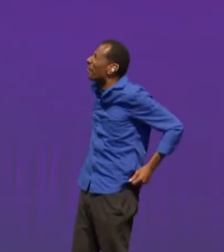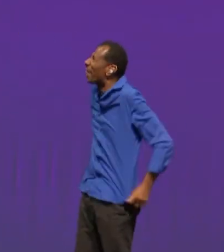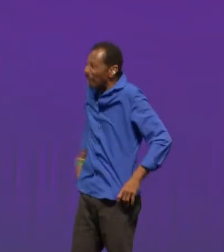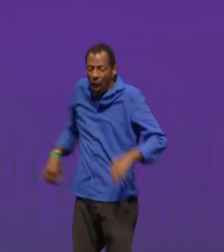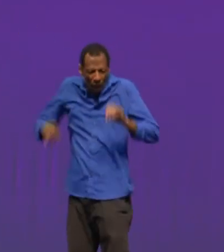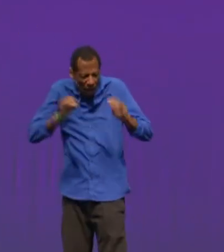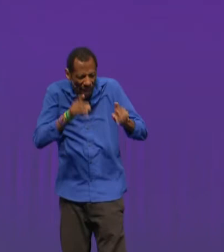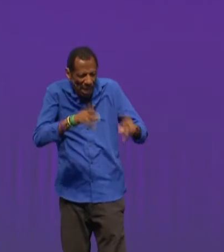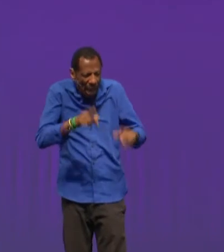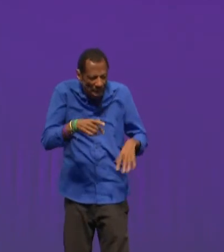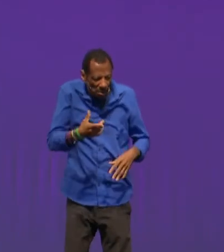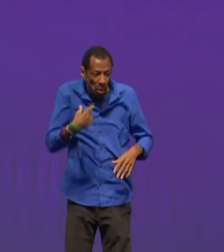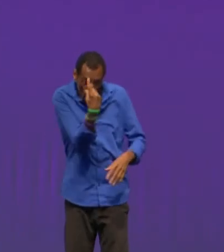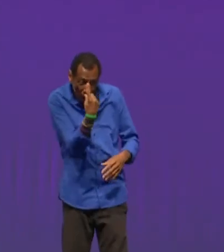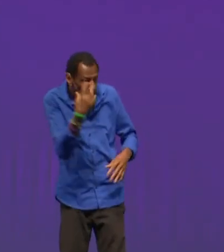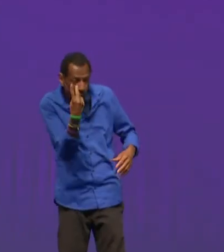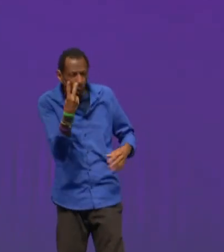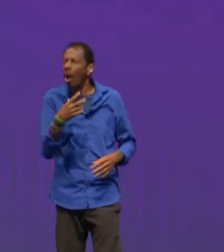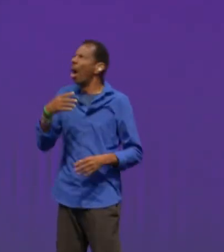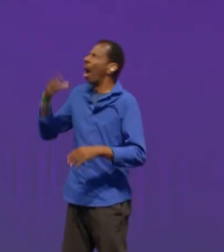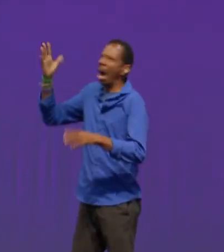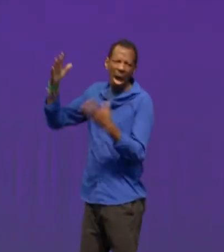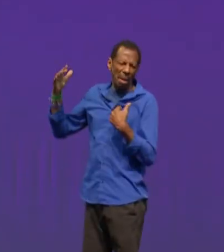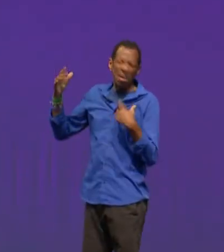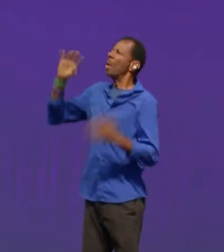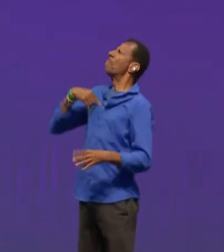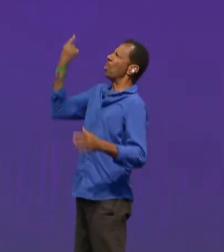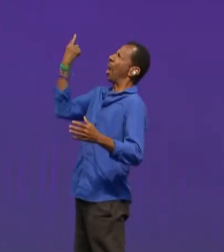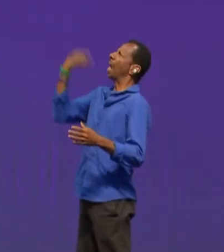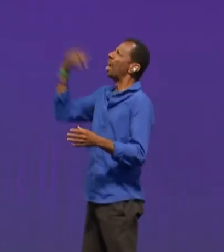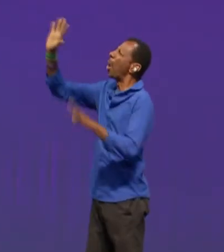inflatable, something that would keep me up, that I could rent.